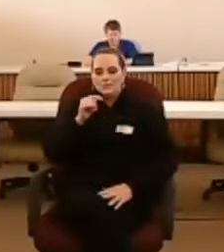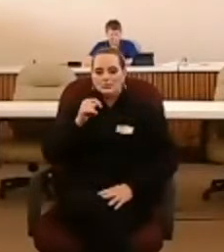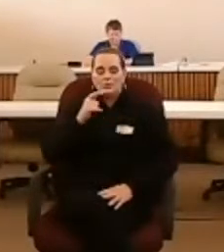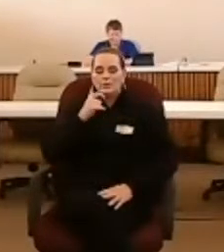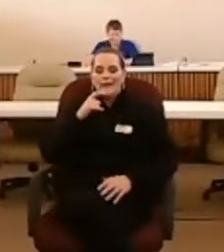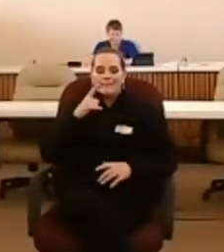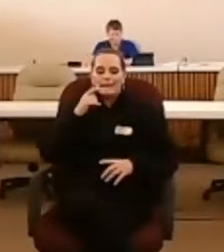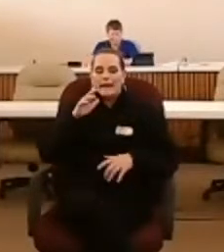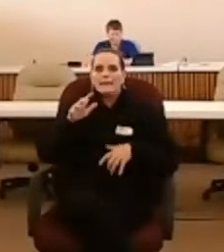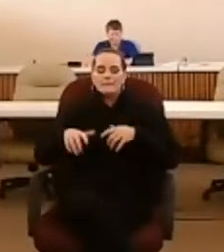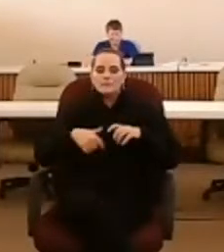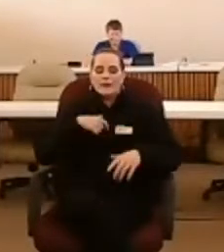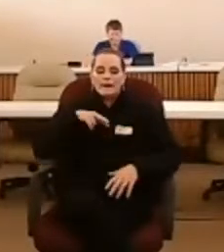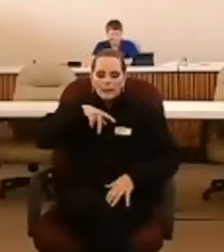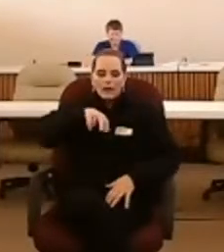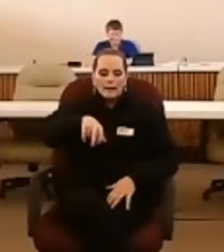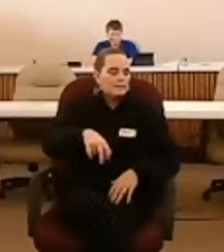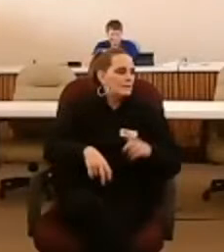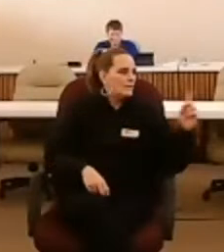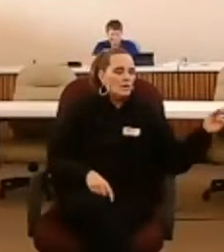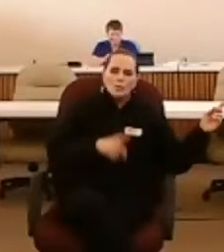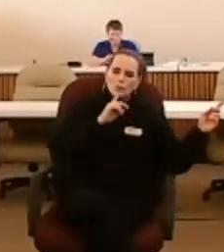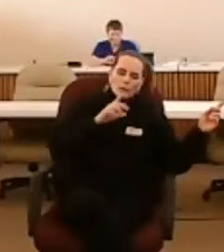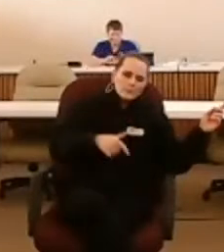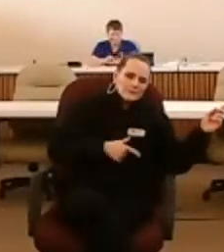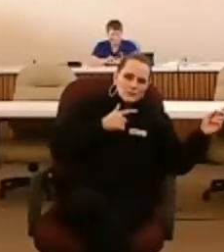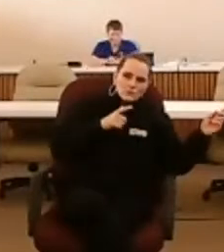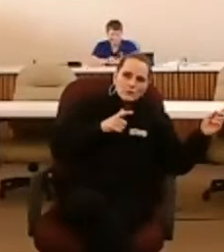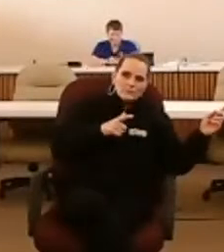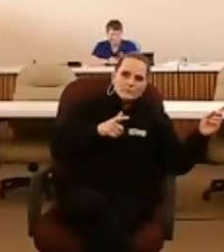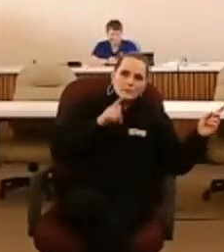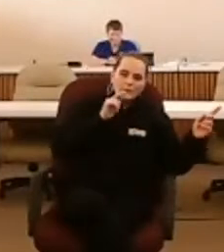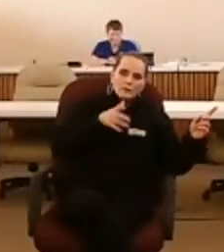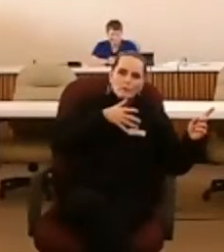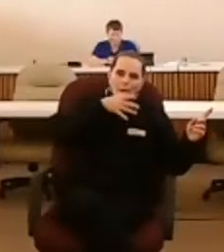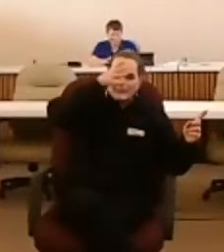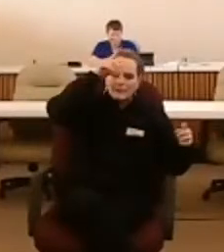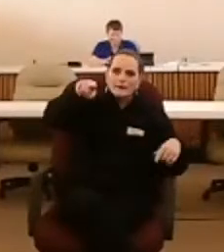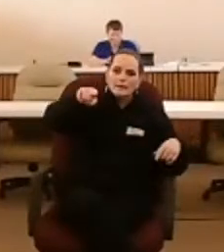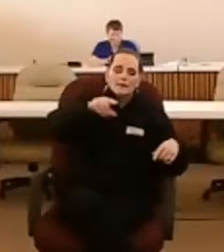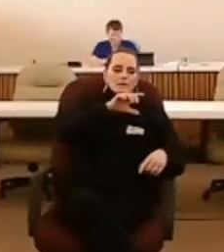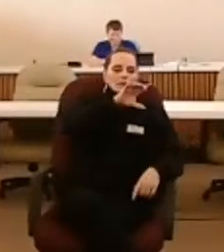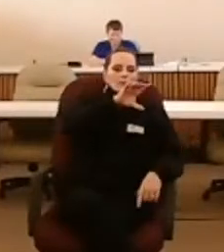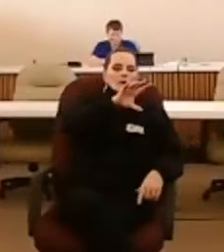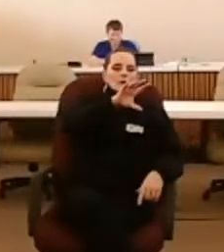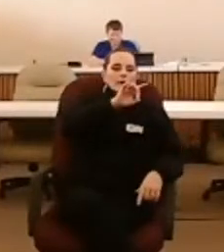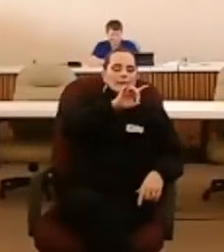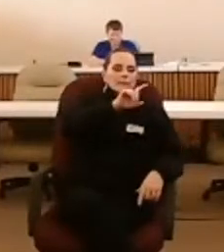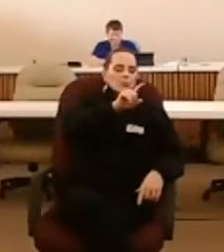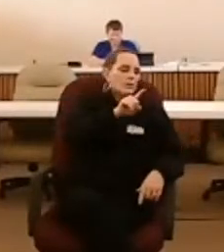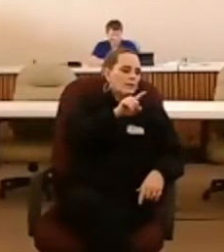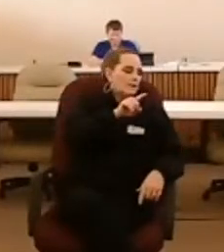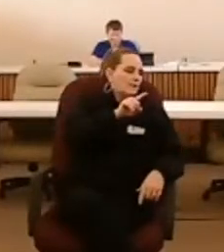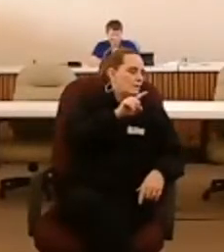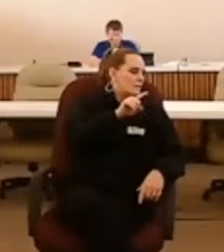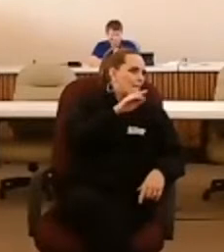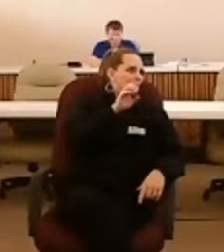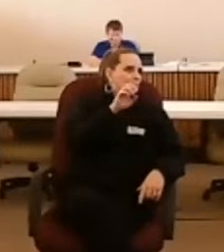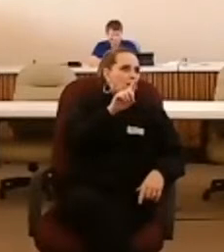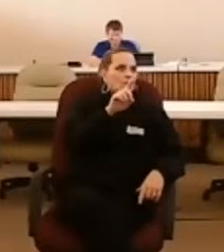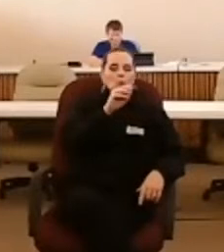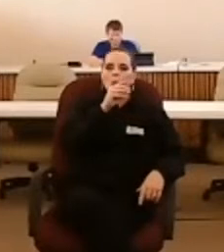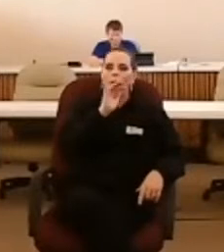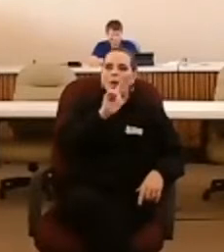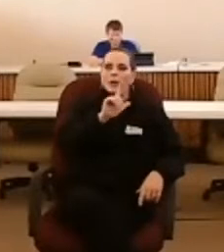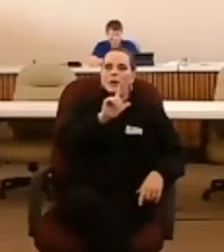snow. Karen, what was the address of your parents again? What was it? 81 Pueblo Circle. Thanks.